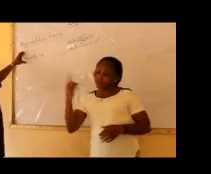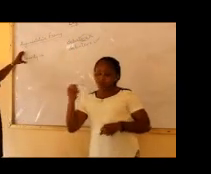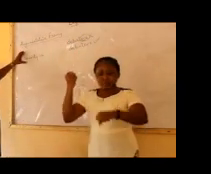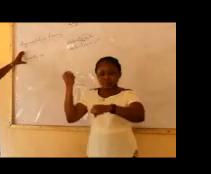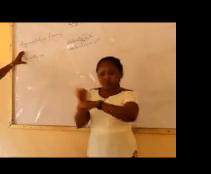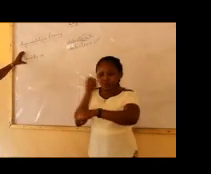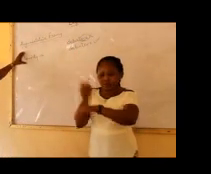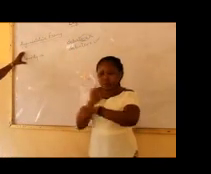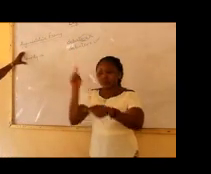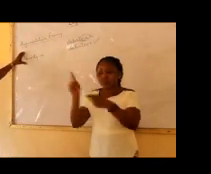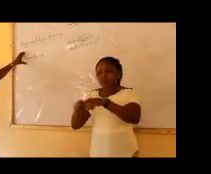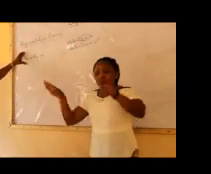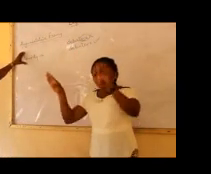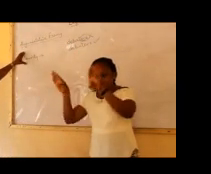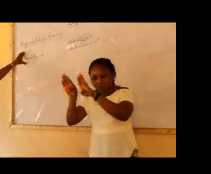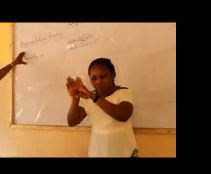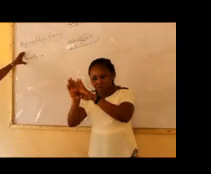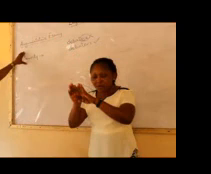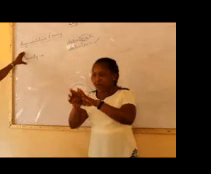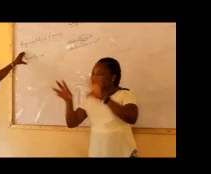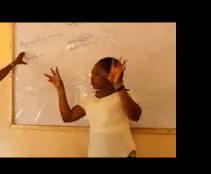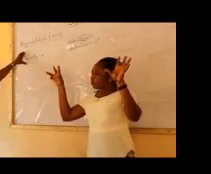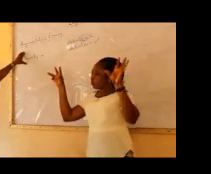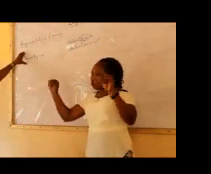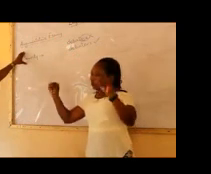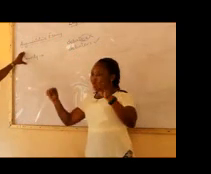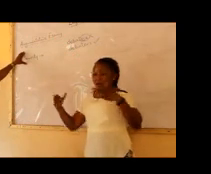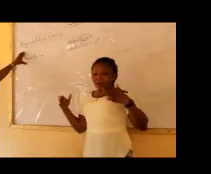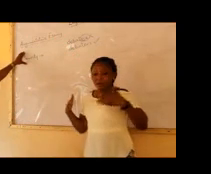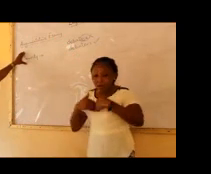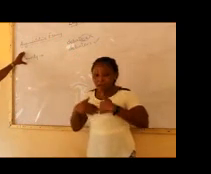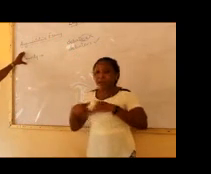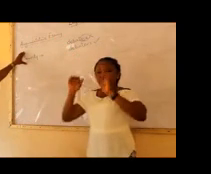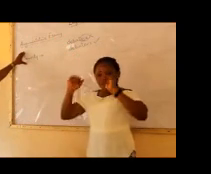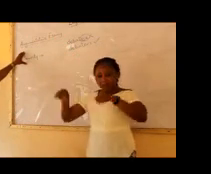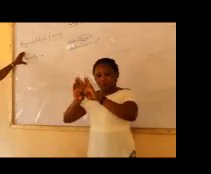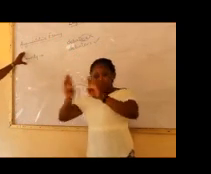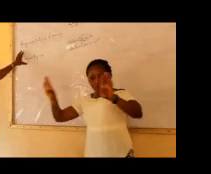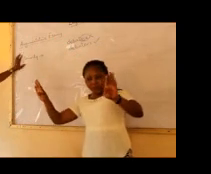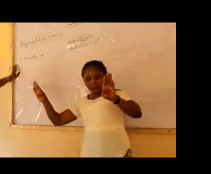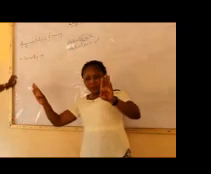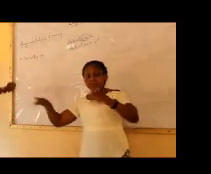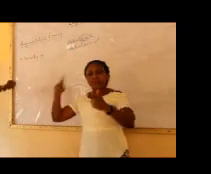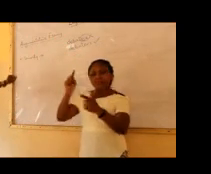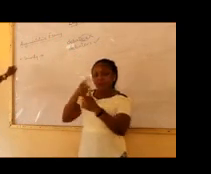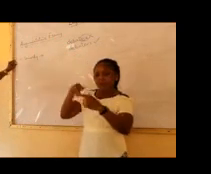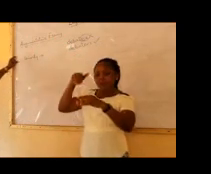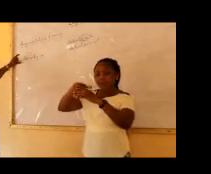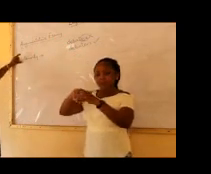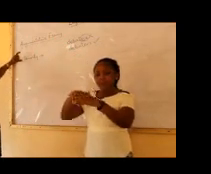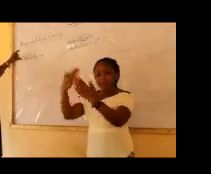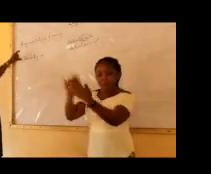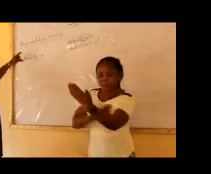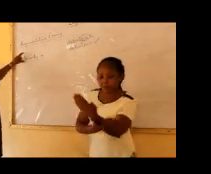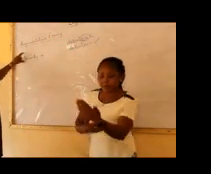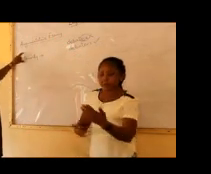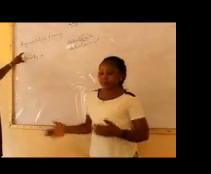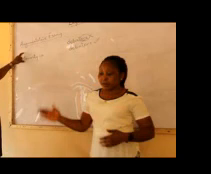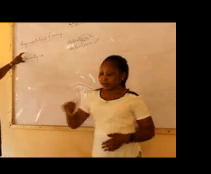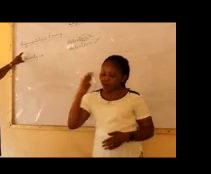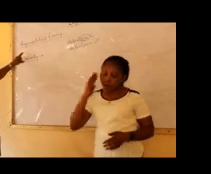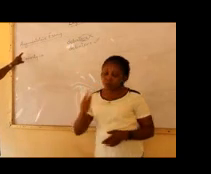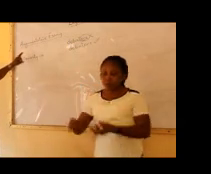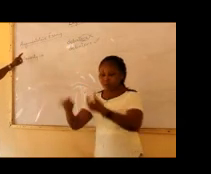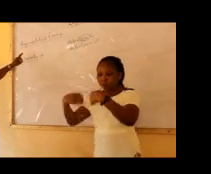And they will be there till morning. They come out again. But let me